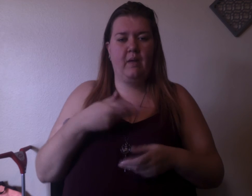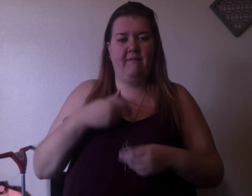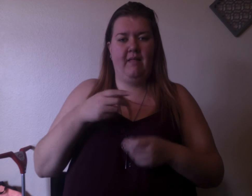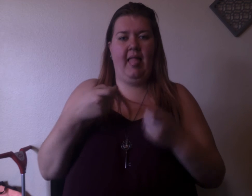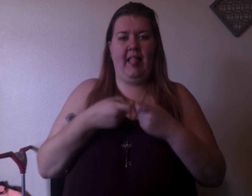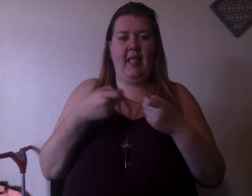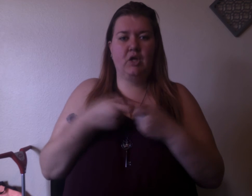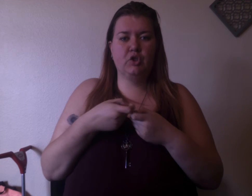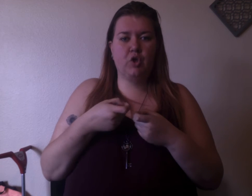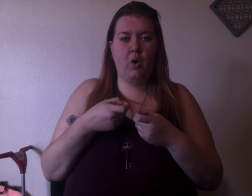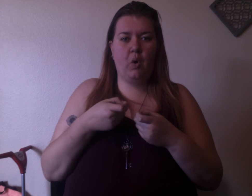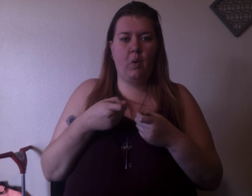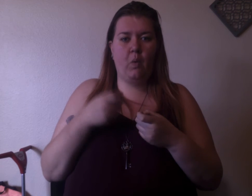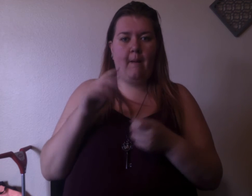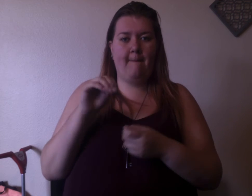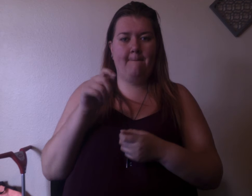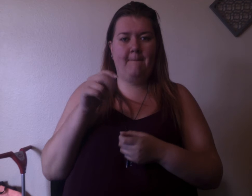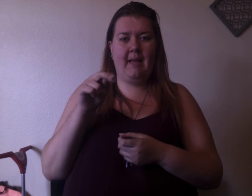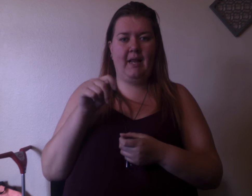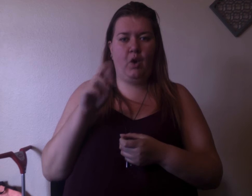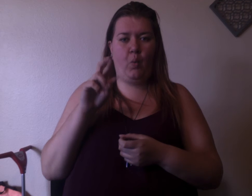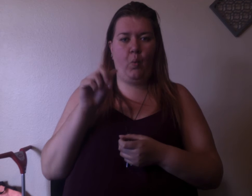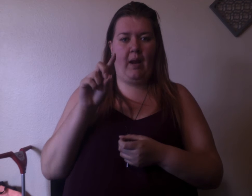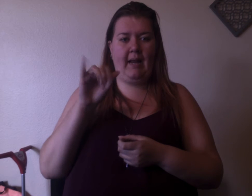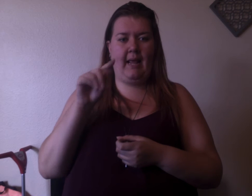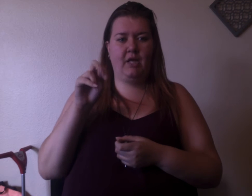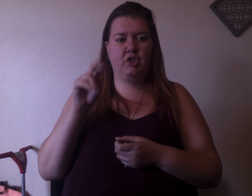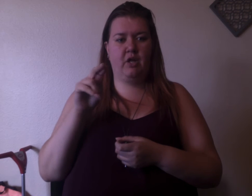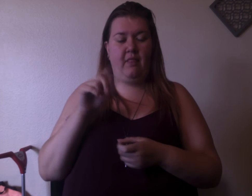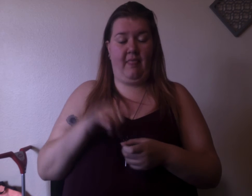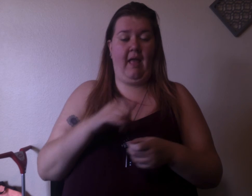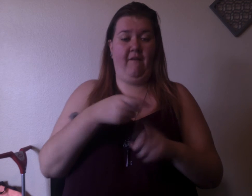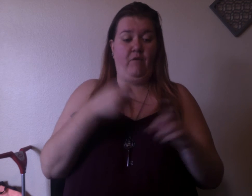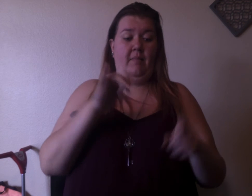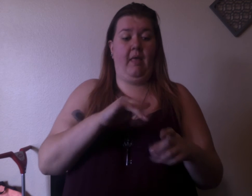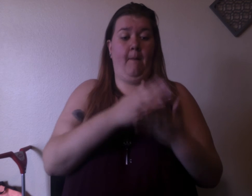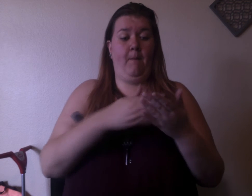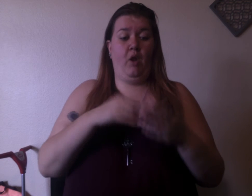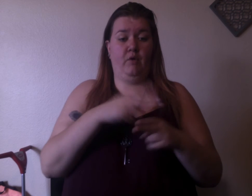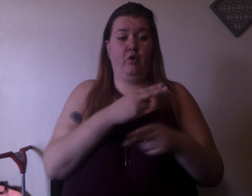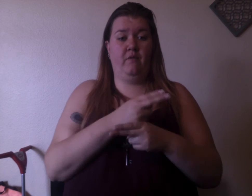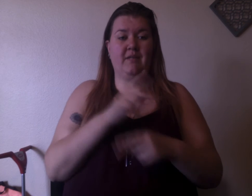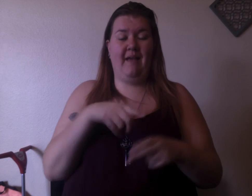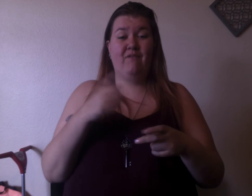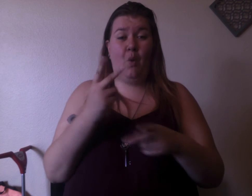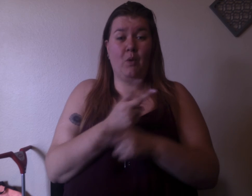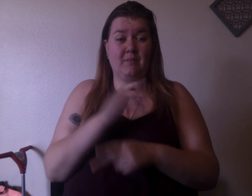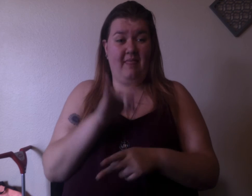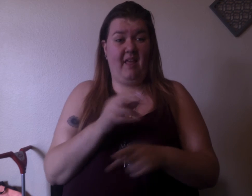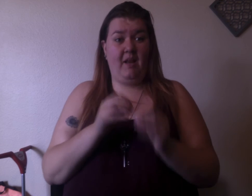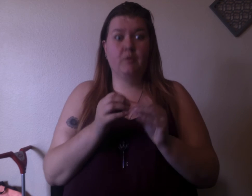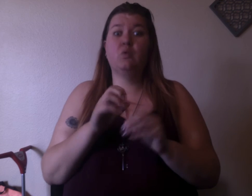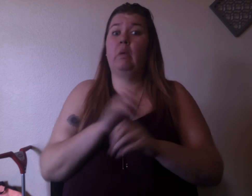electromagnetic radiation from those parts of the universe. You would have to multiply this number. So let me make this clear: 100,000